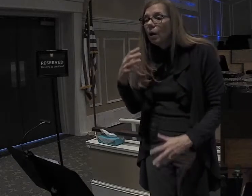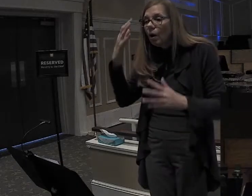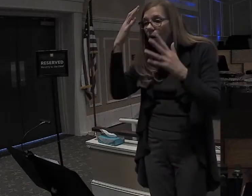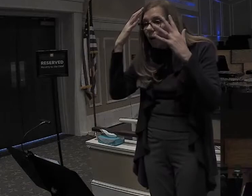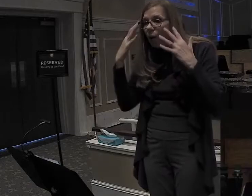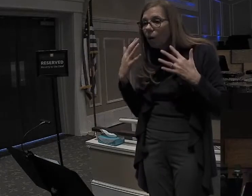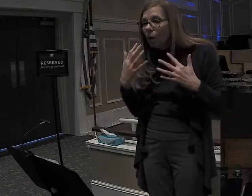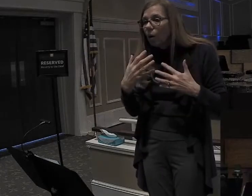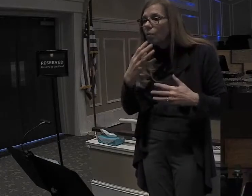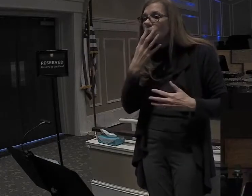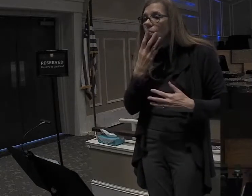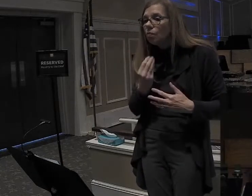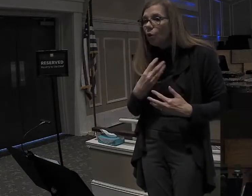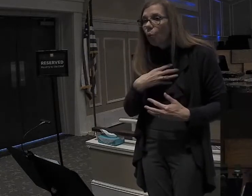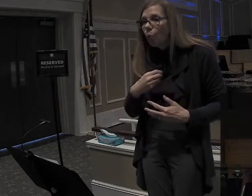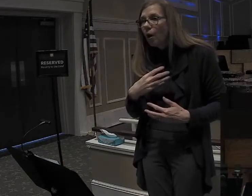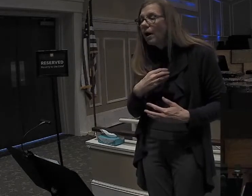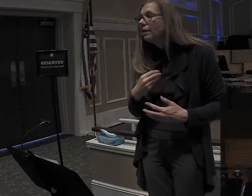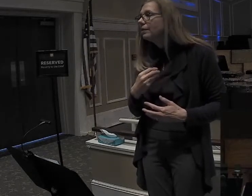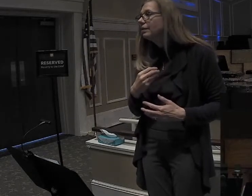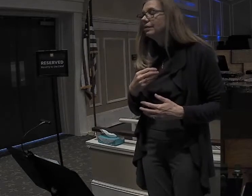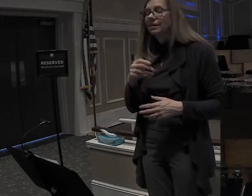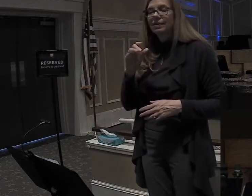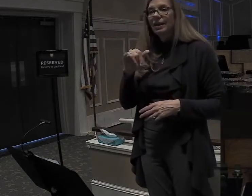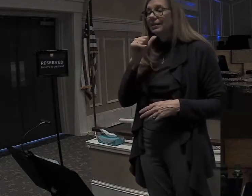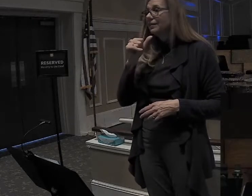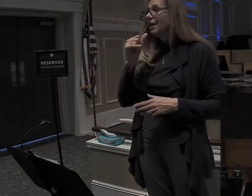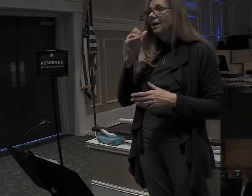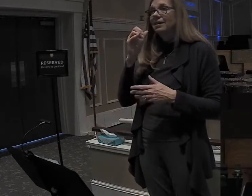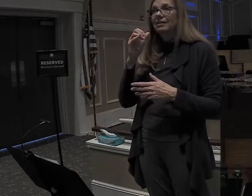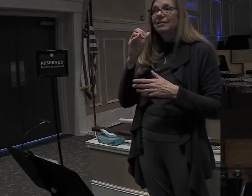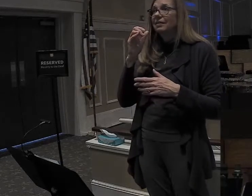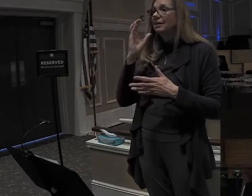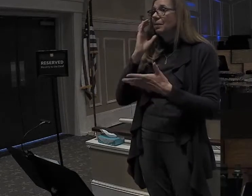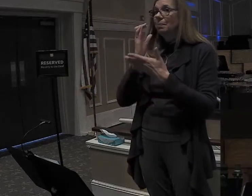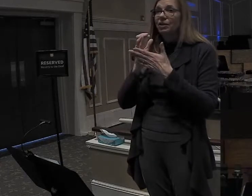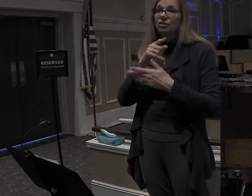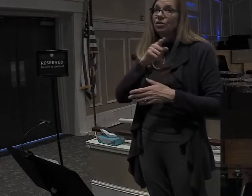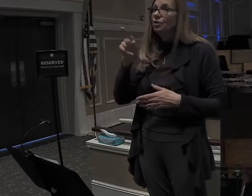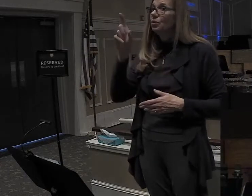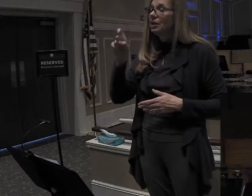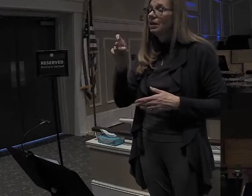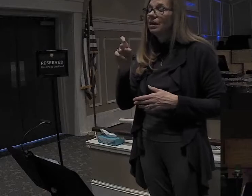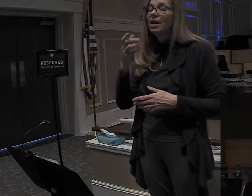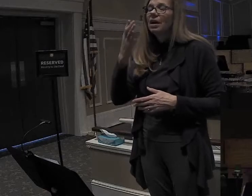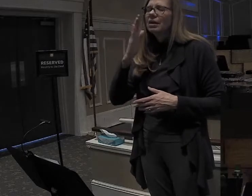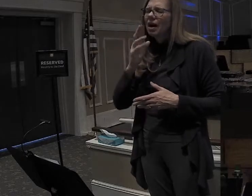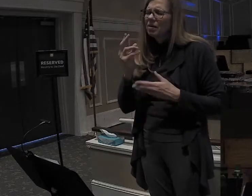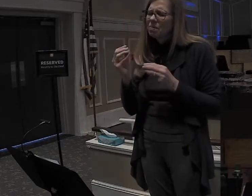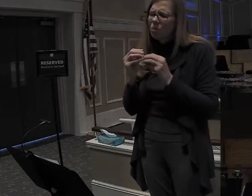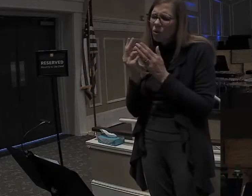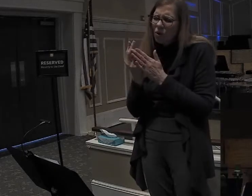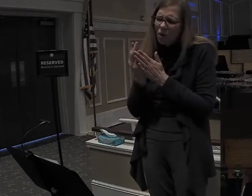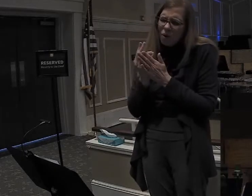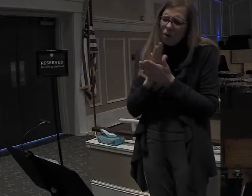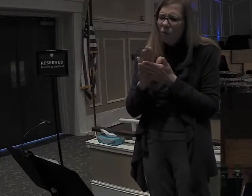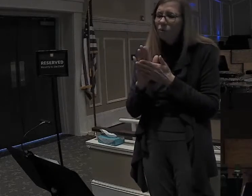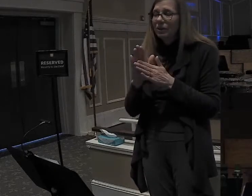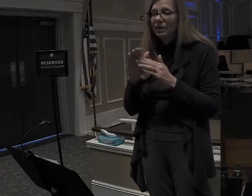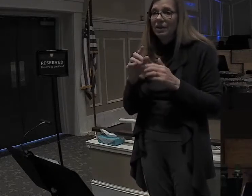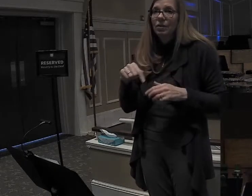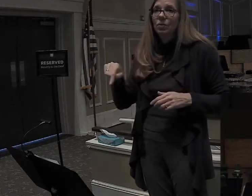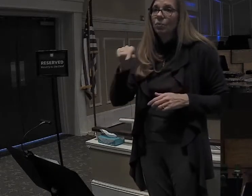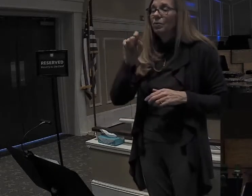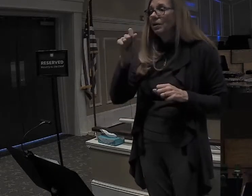long beard sitting on a stool. Let me tell you, that ain't the picture of God you need to have. He's far more holy than you can possibly